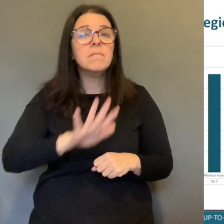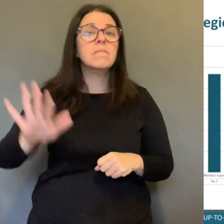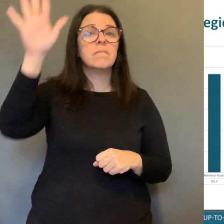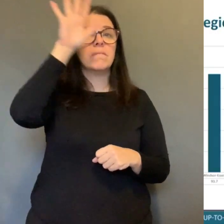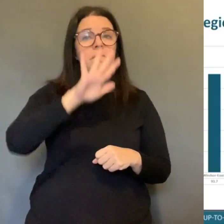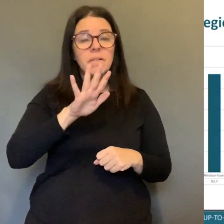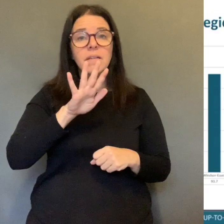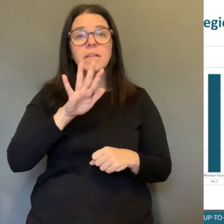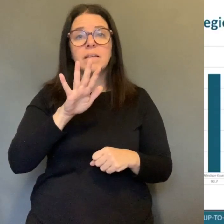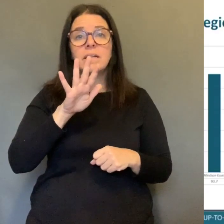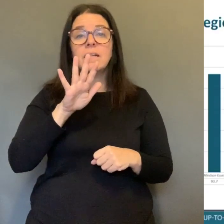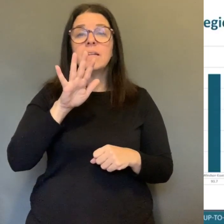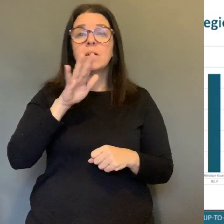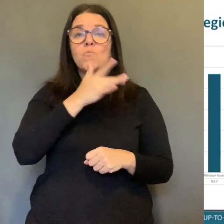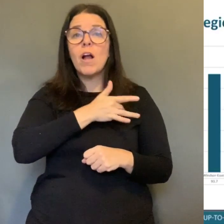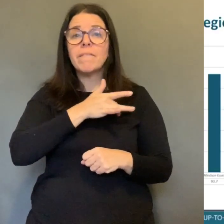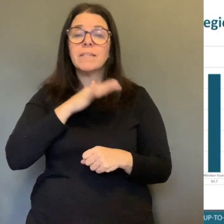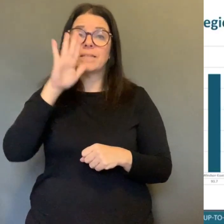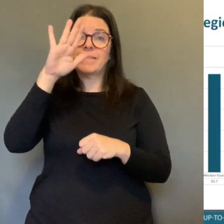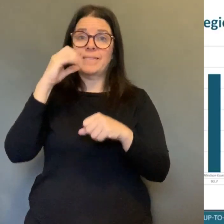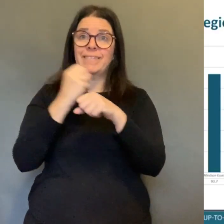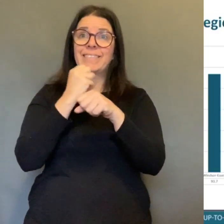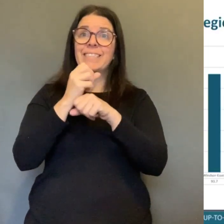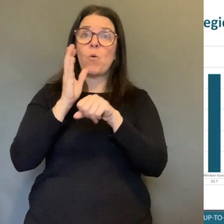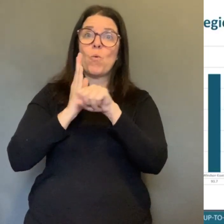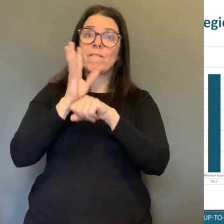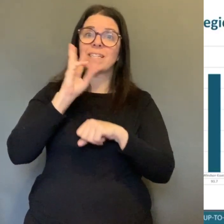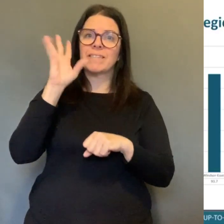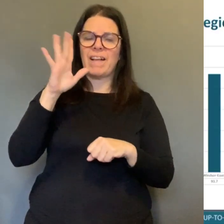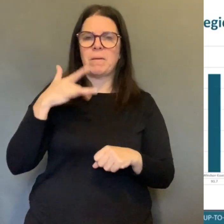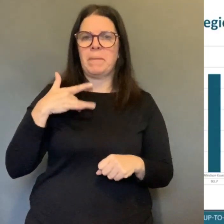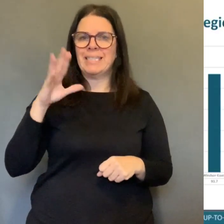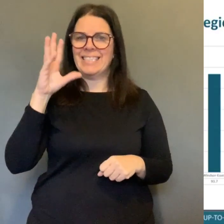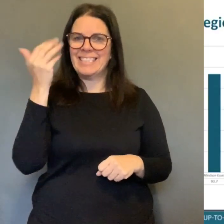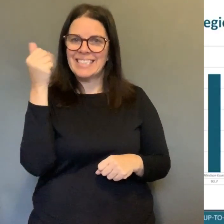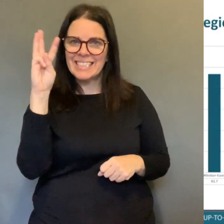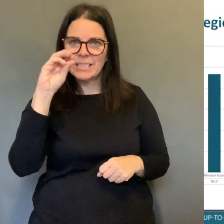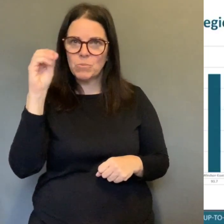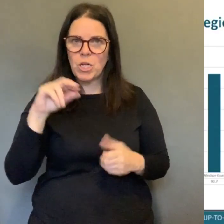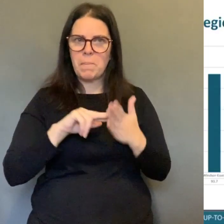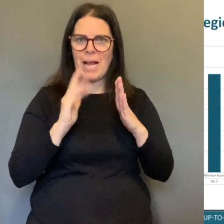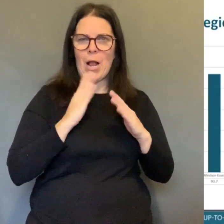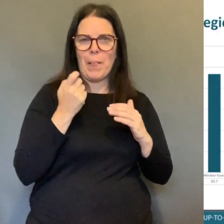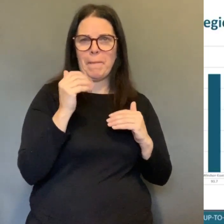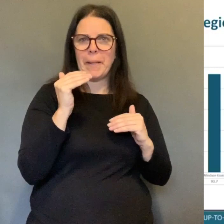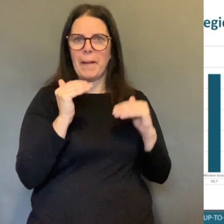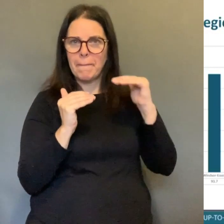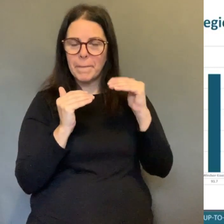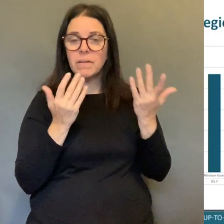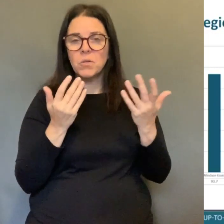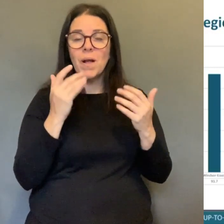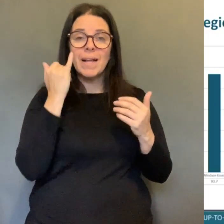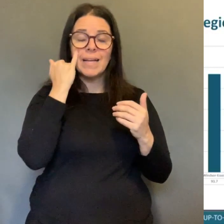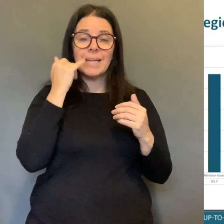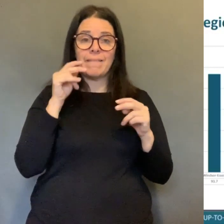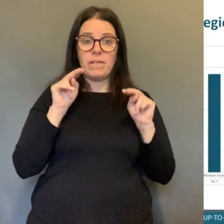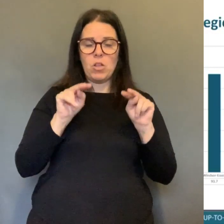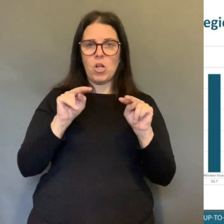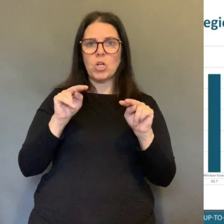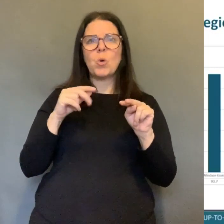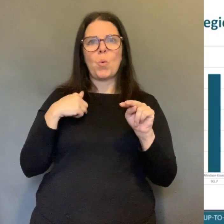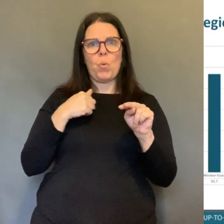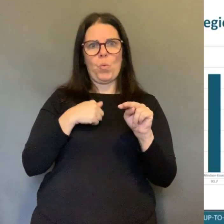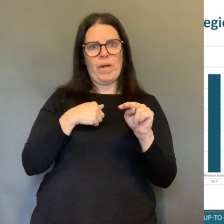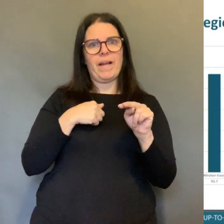which roughly makes, and seniors in that community roughly makes 21 to 22% of the population. So there is